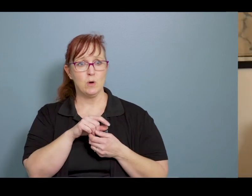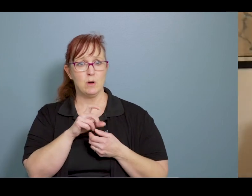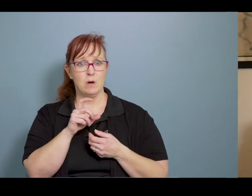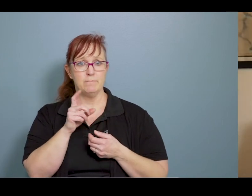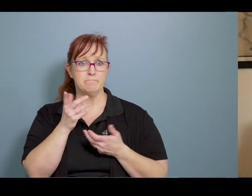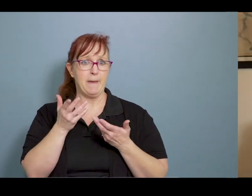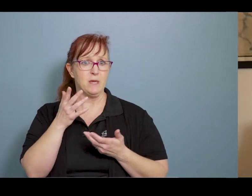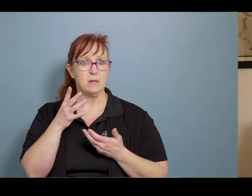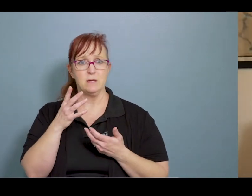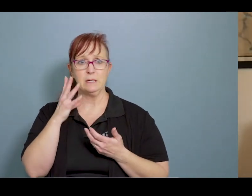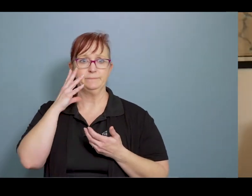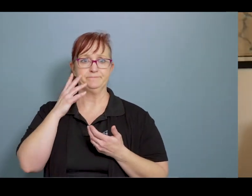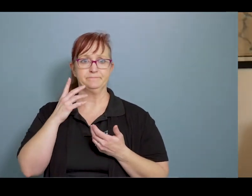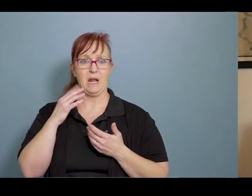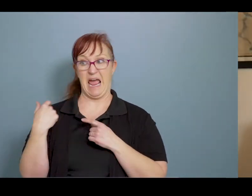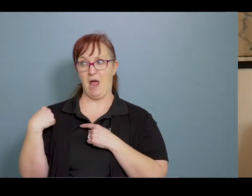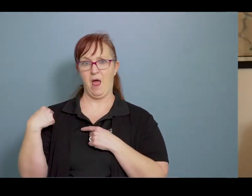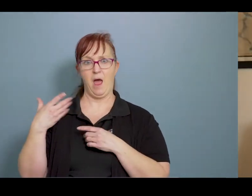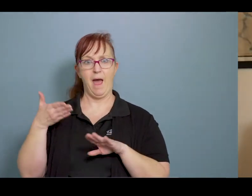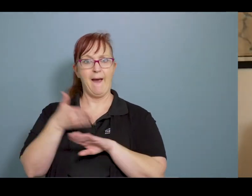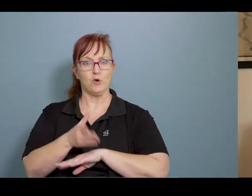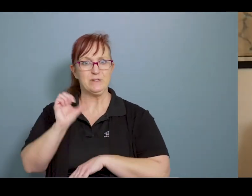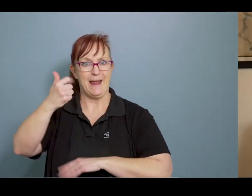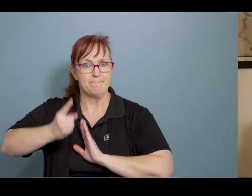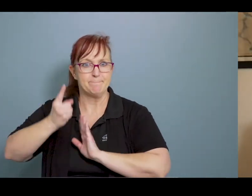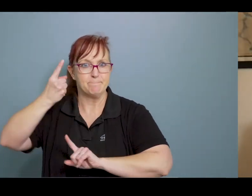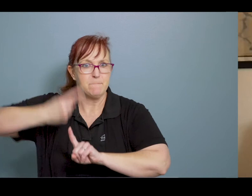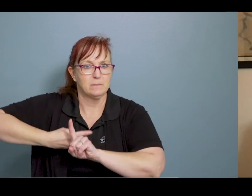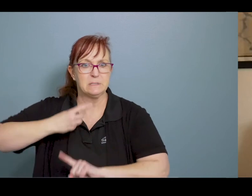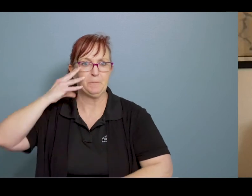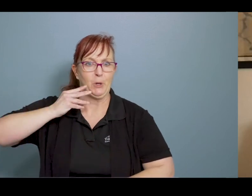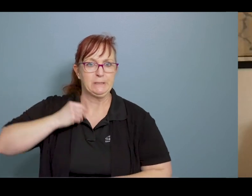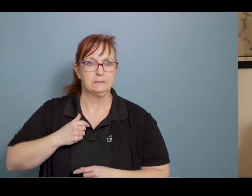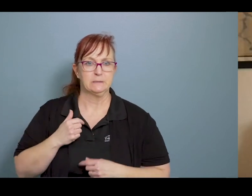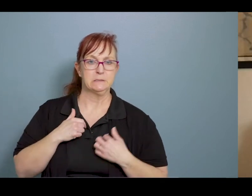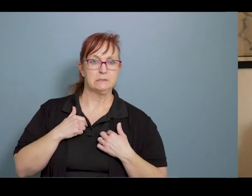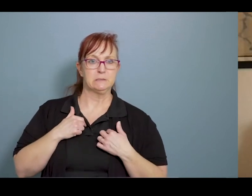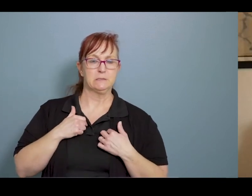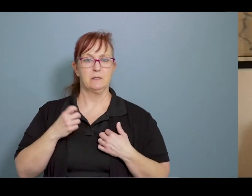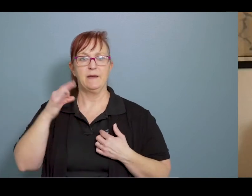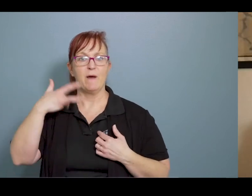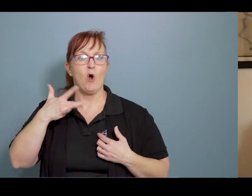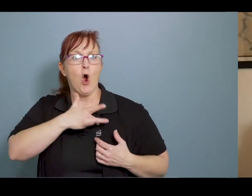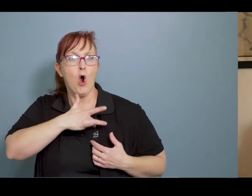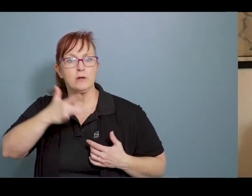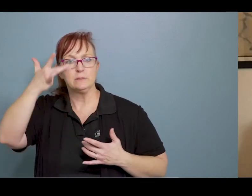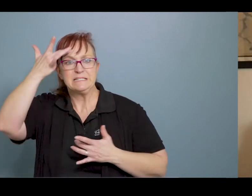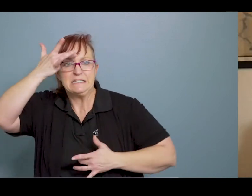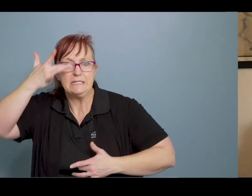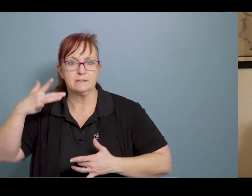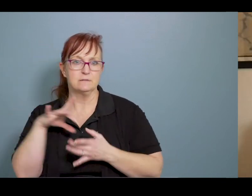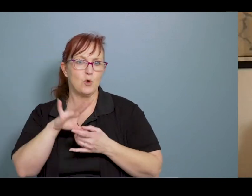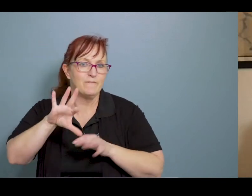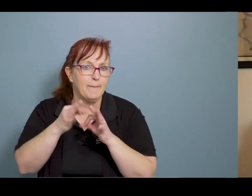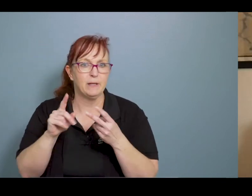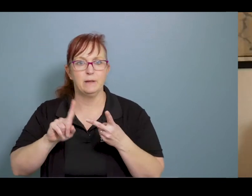category, you probably know now after 10 months whether or not you are. If you have history of heart disease in your family. If you are